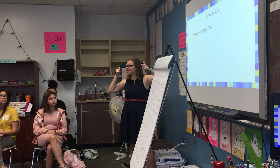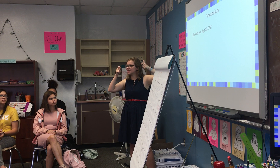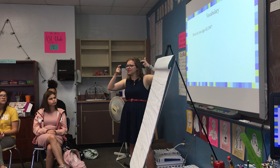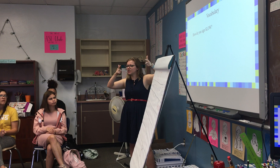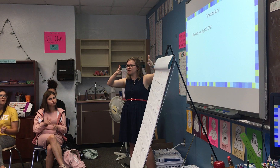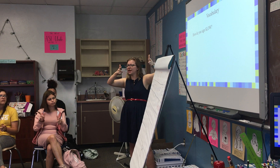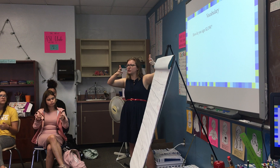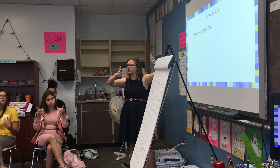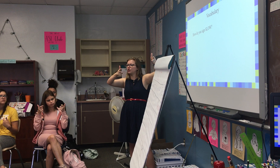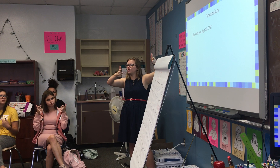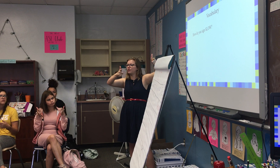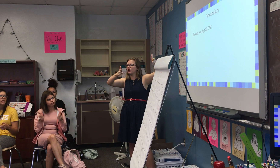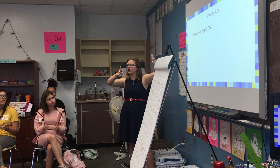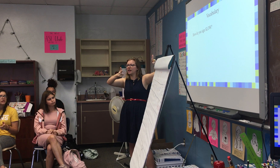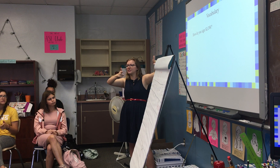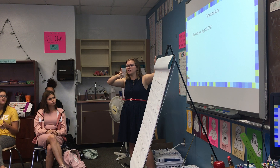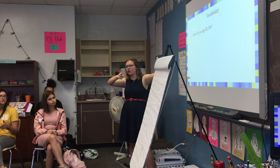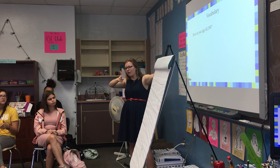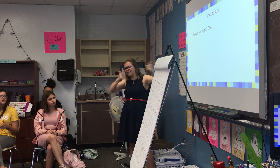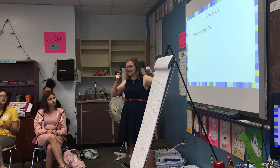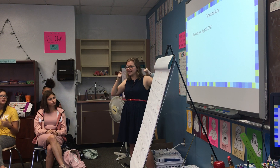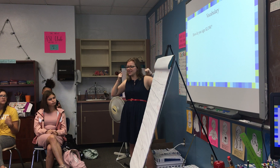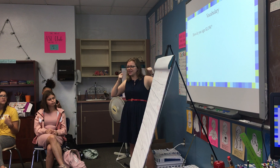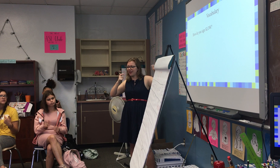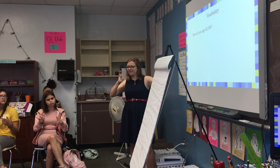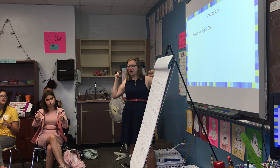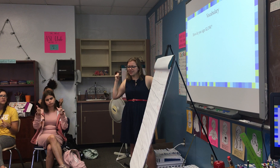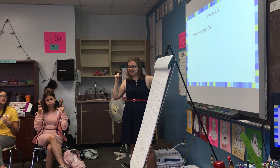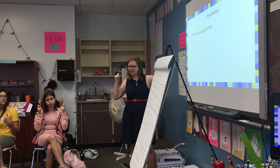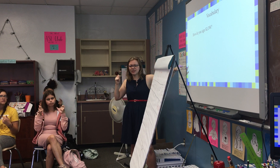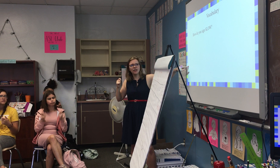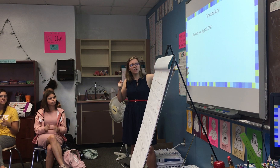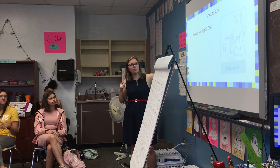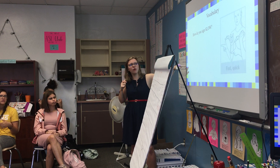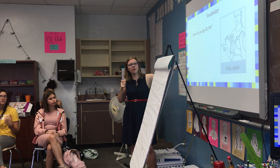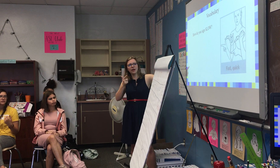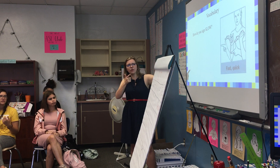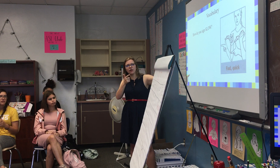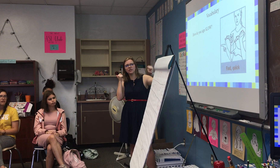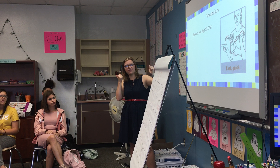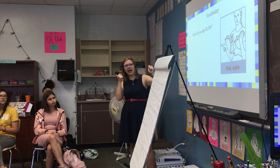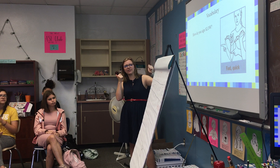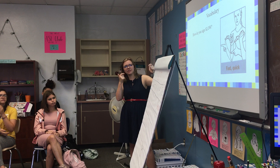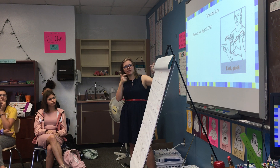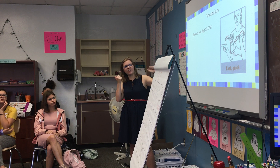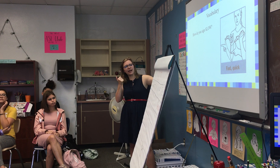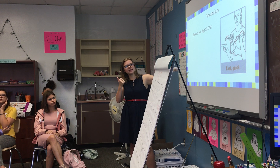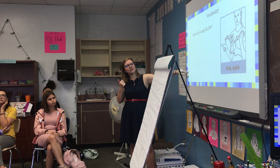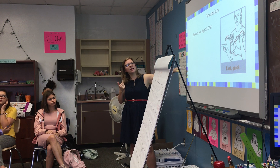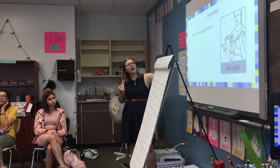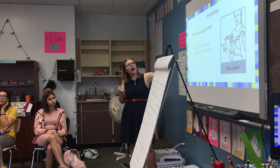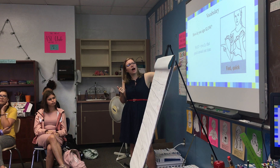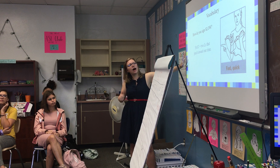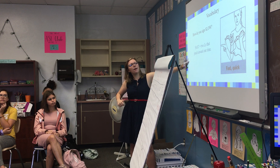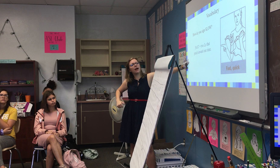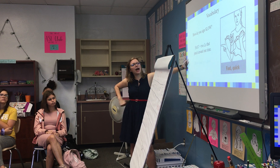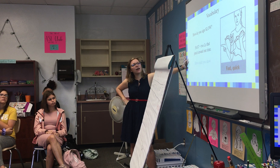Fast. So you make two finger guns and you go fast. Fast. You pull them inwards. Fast. Fast. How do